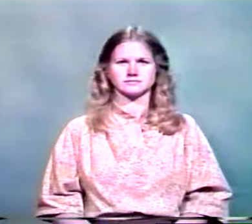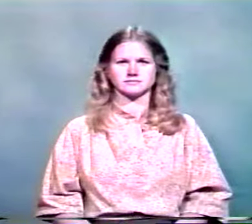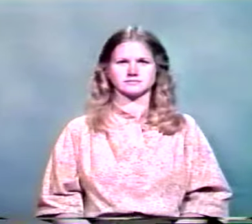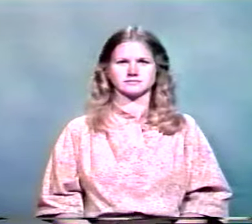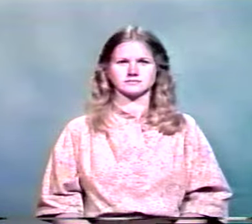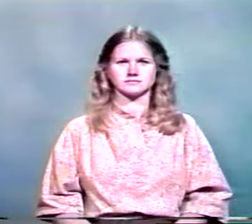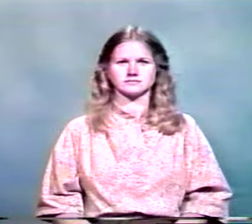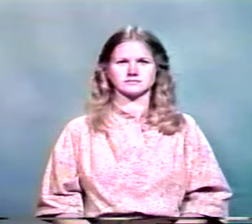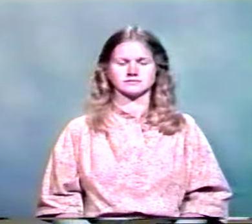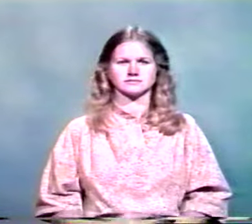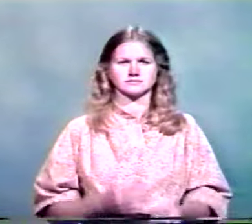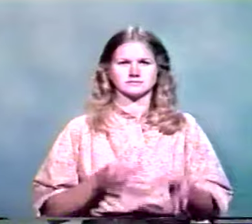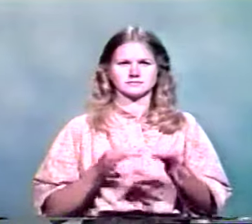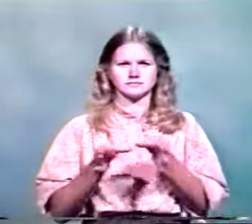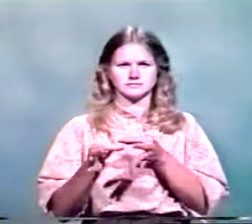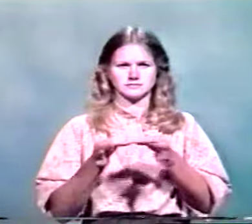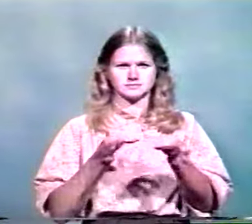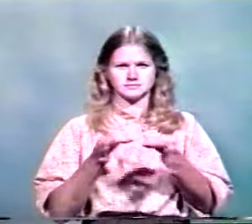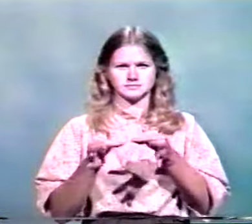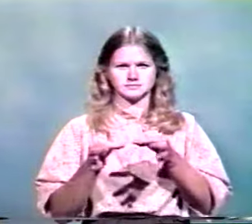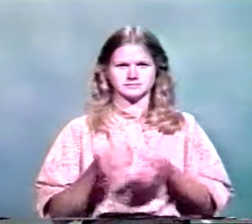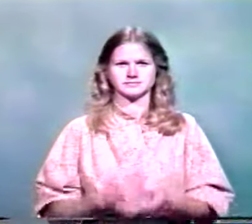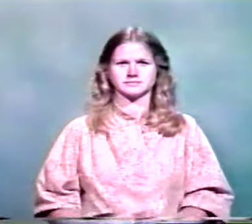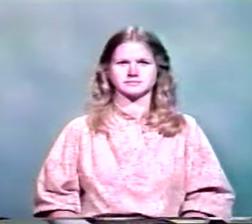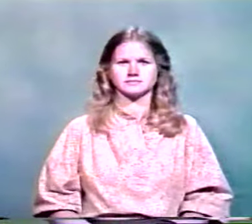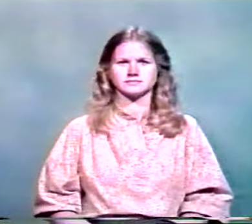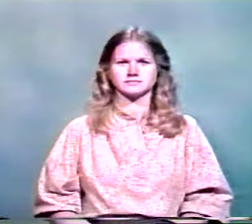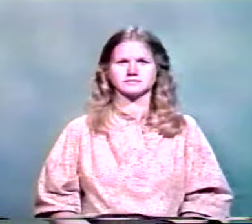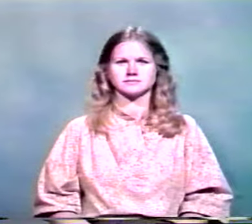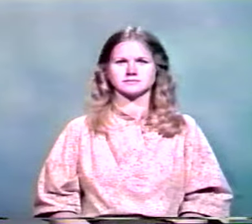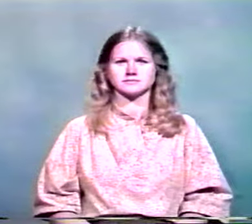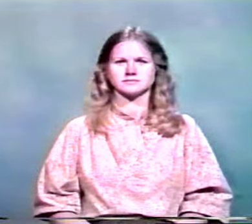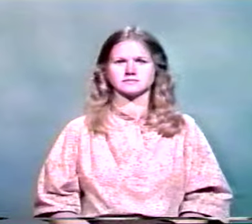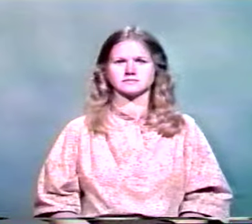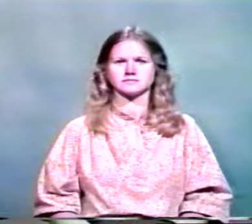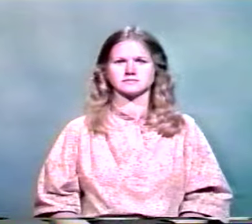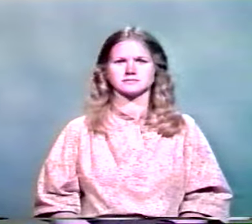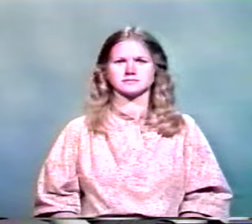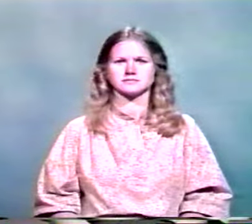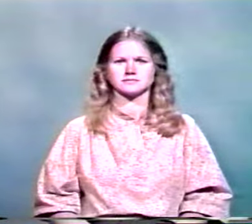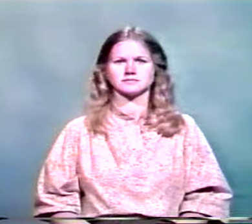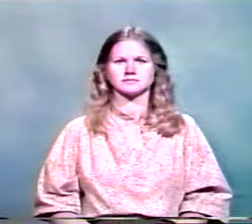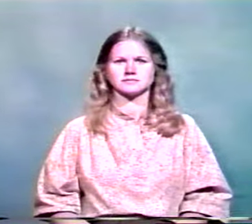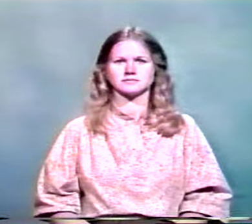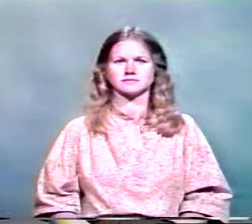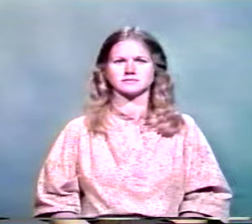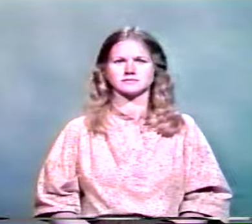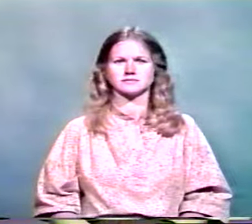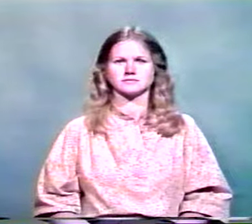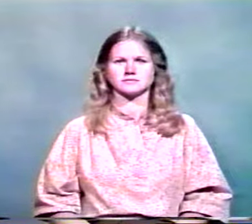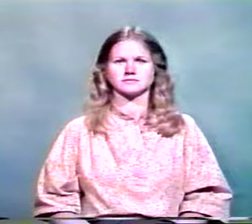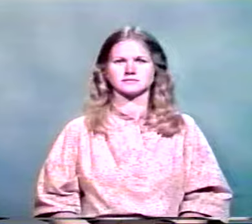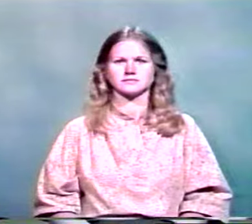The sign explain can be inflected to mean something like to explain at length.